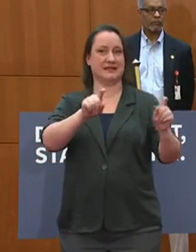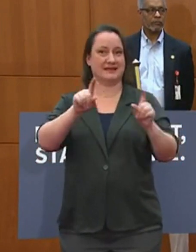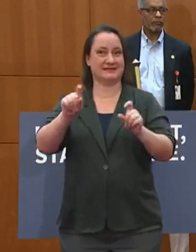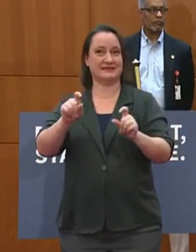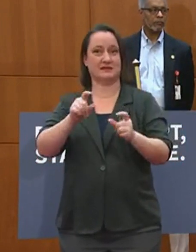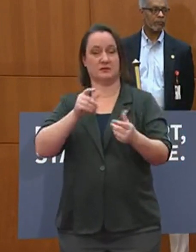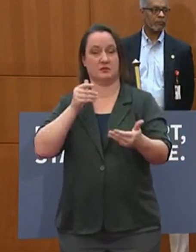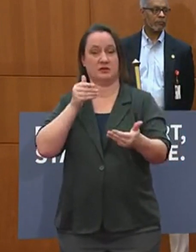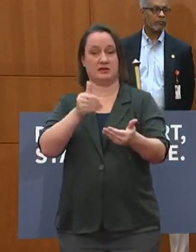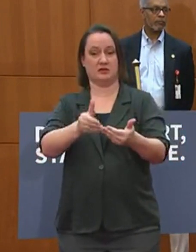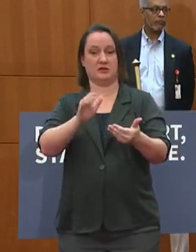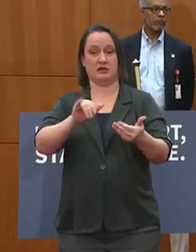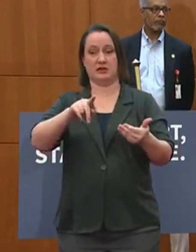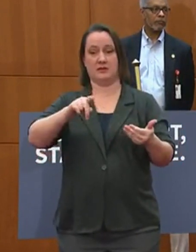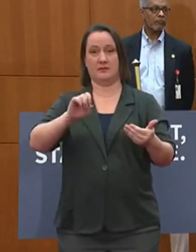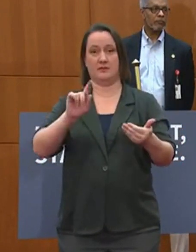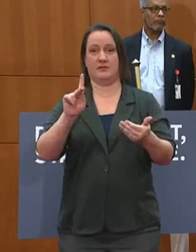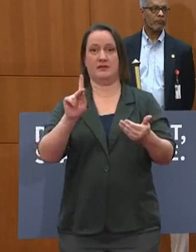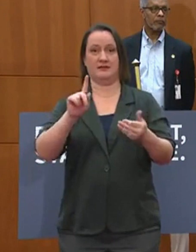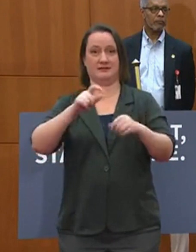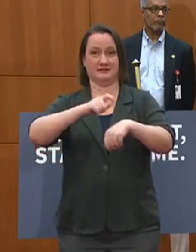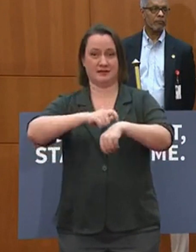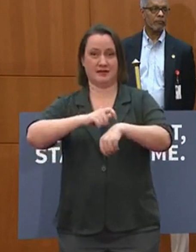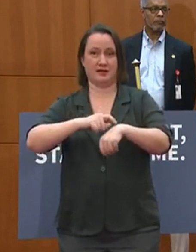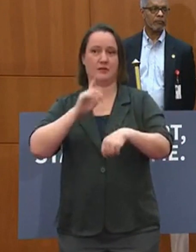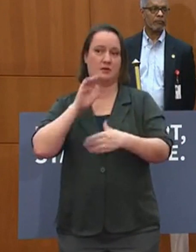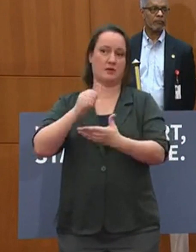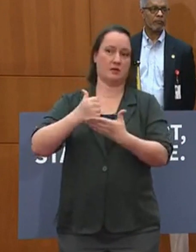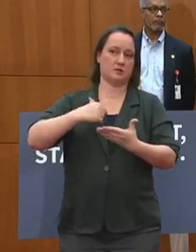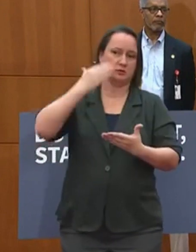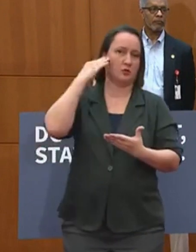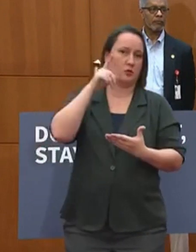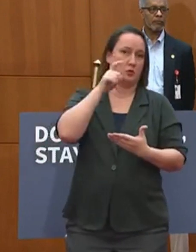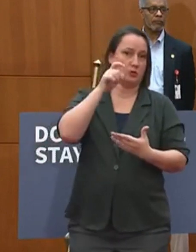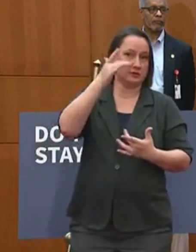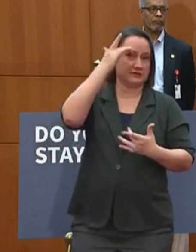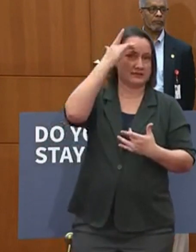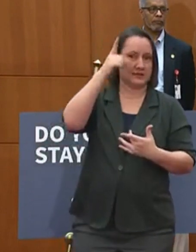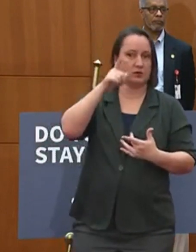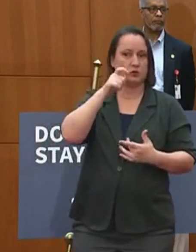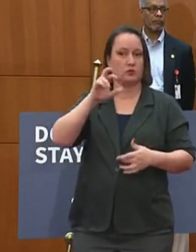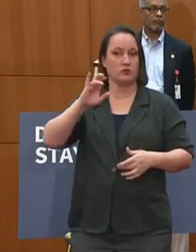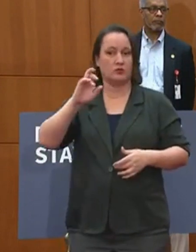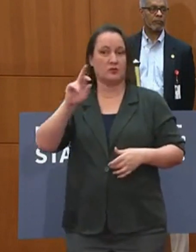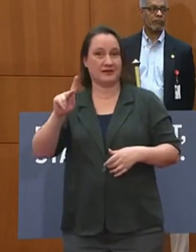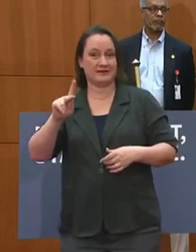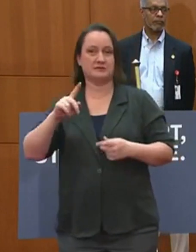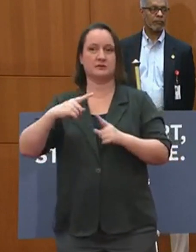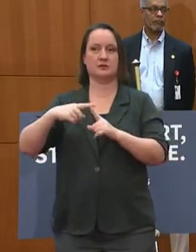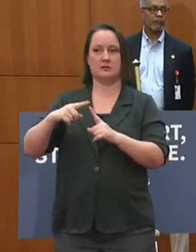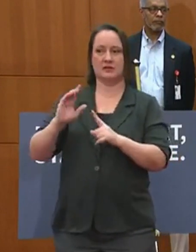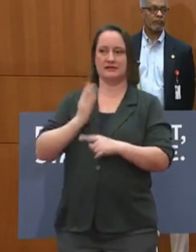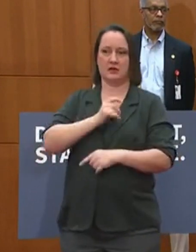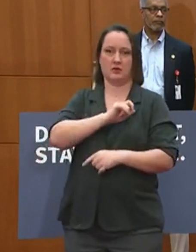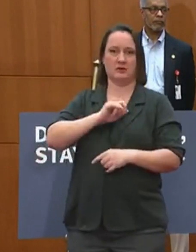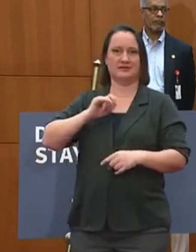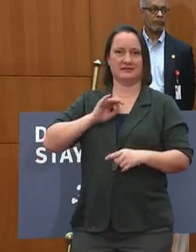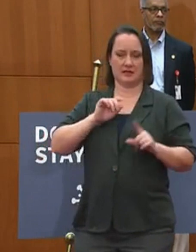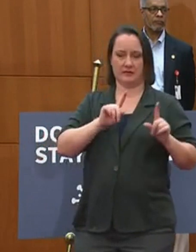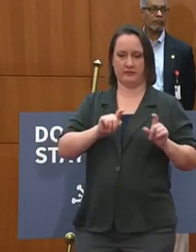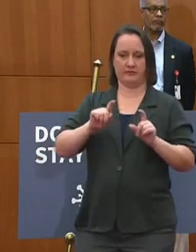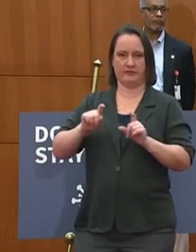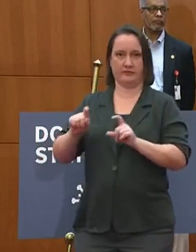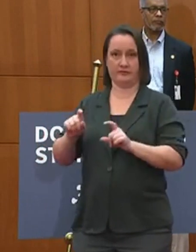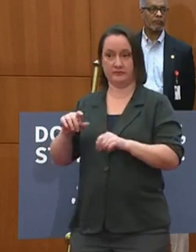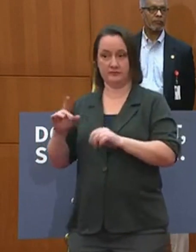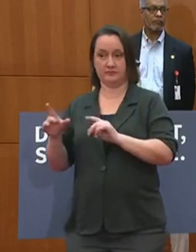time, because that will not only help us know who's sick, who's at risk, but it also let us know about our staff.